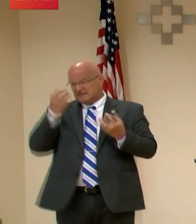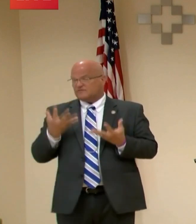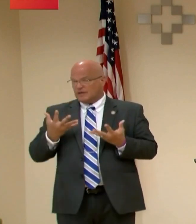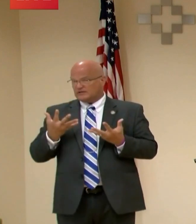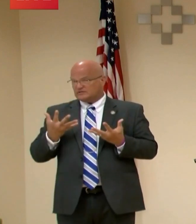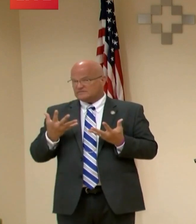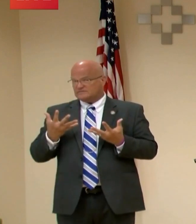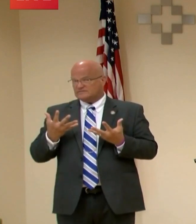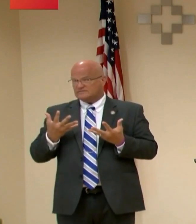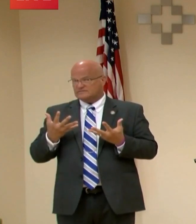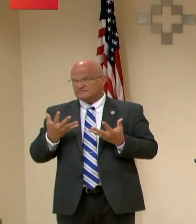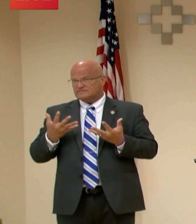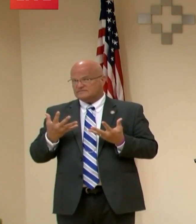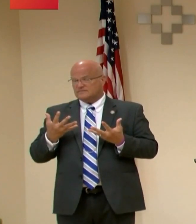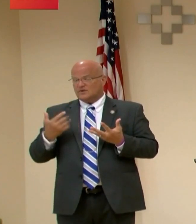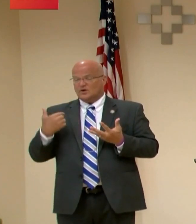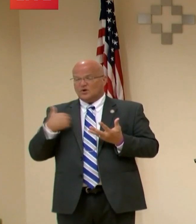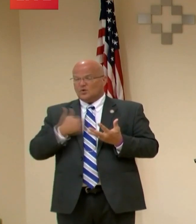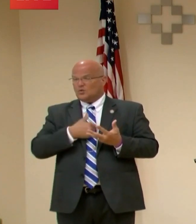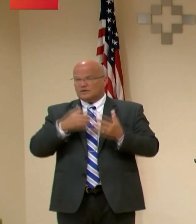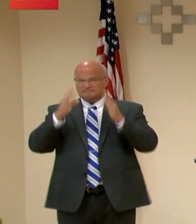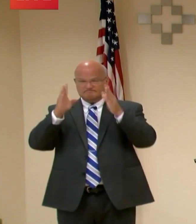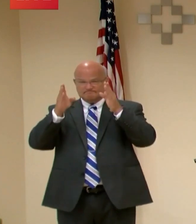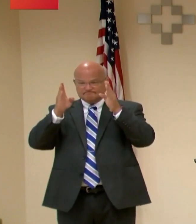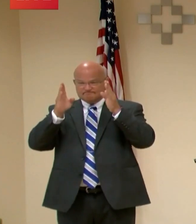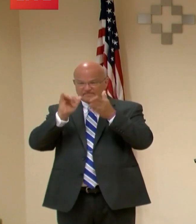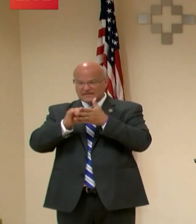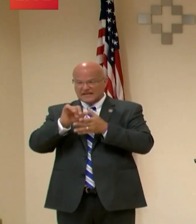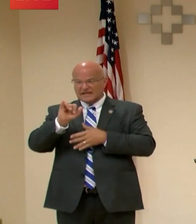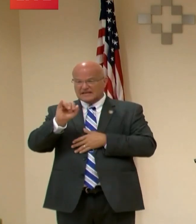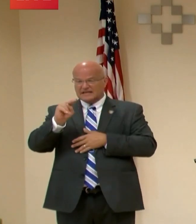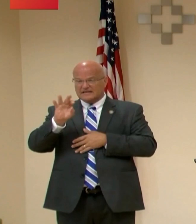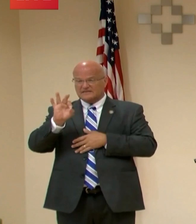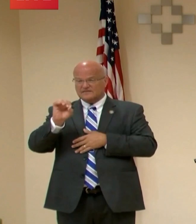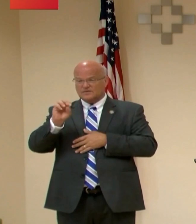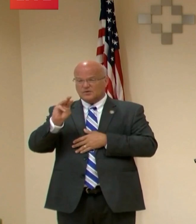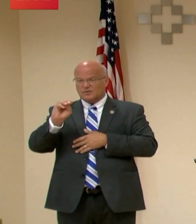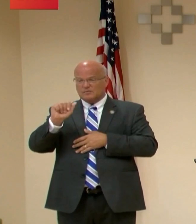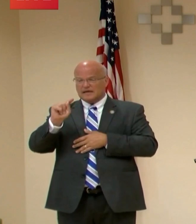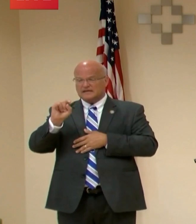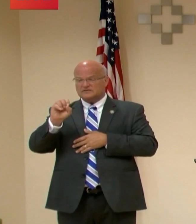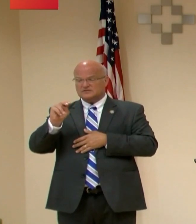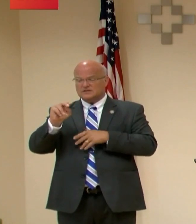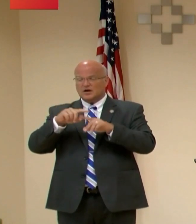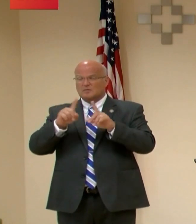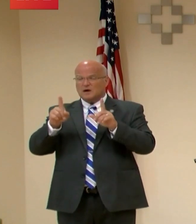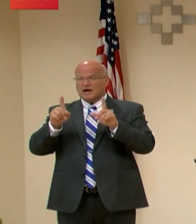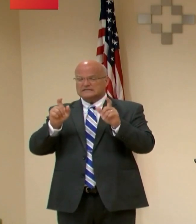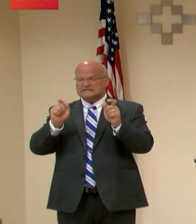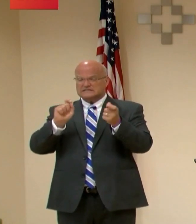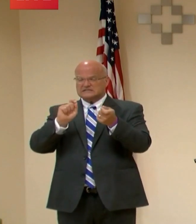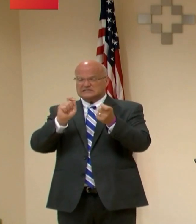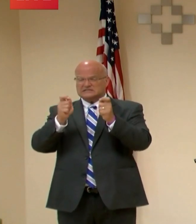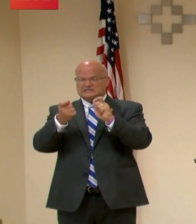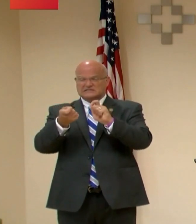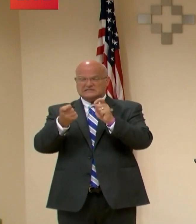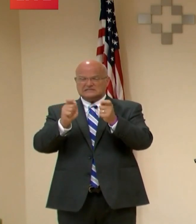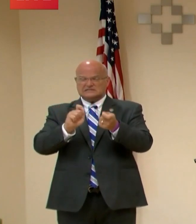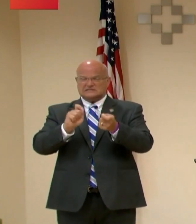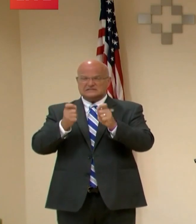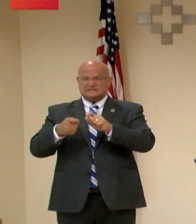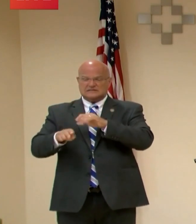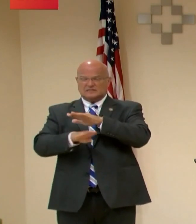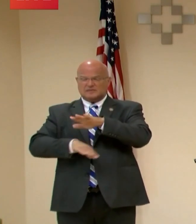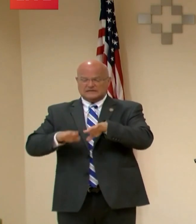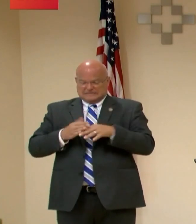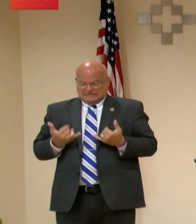information. We pay attention to it, but we also realize that they changed the model based upon